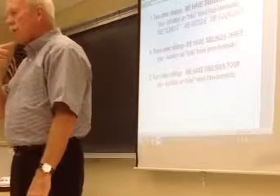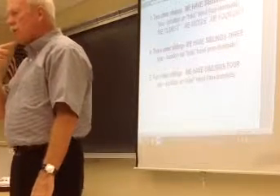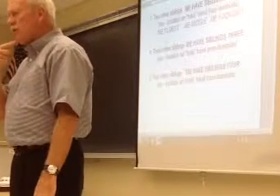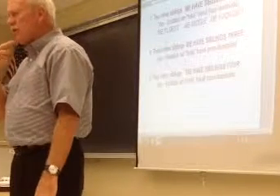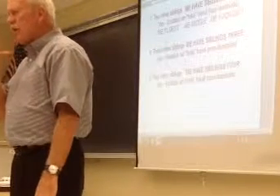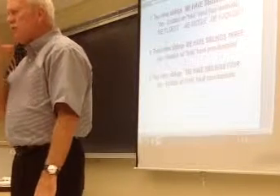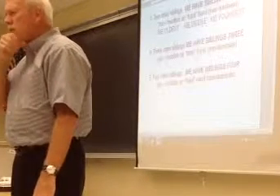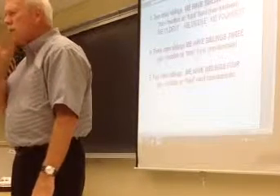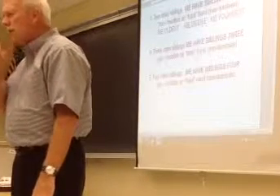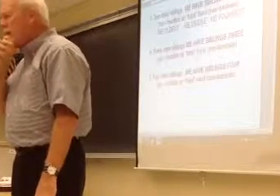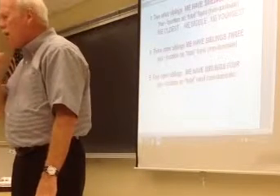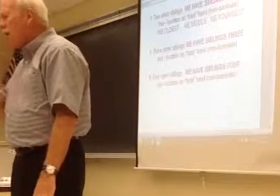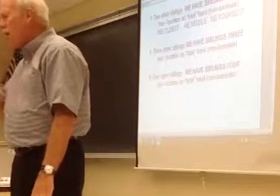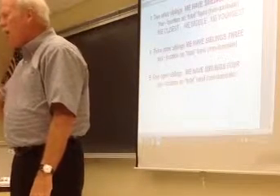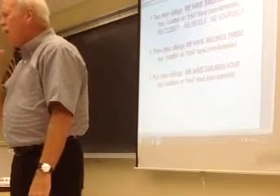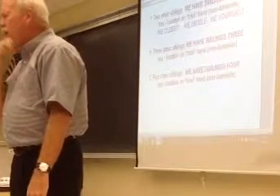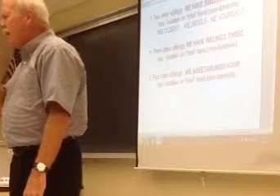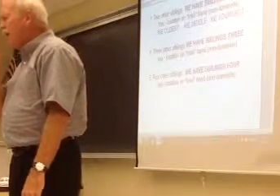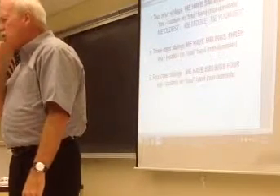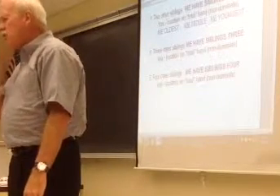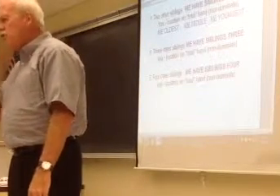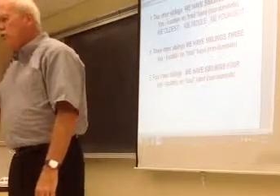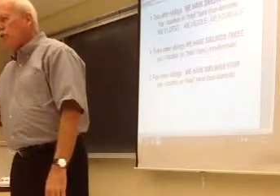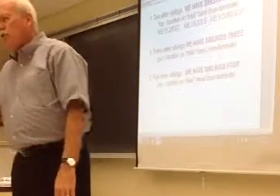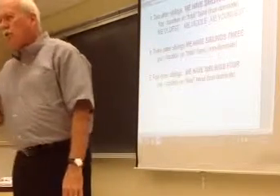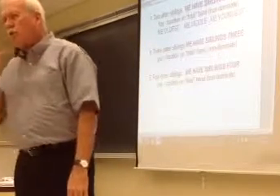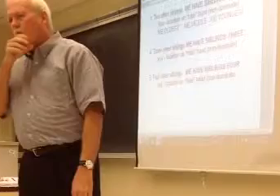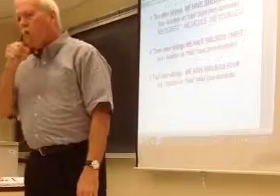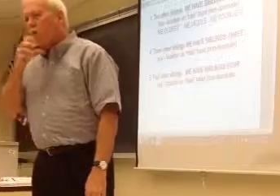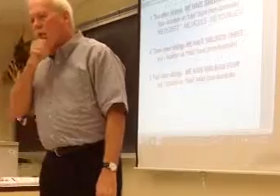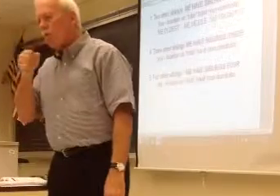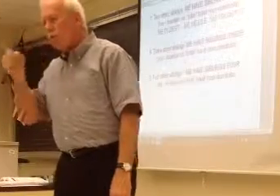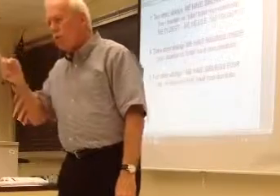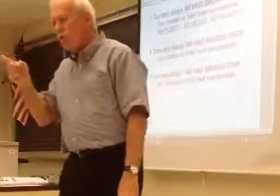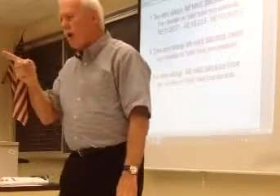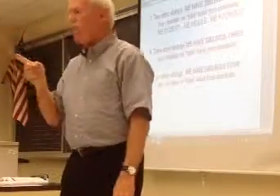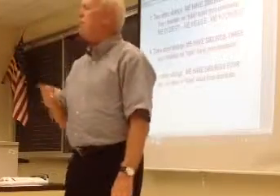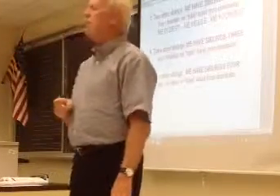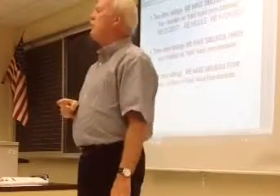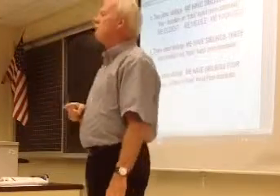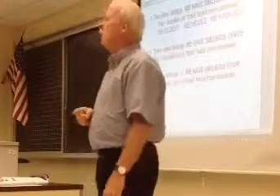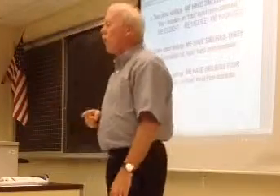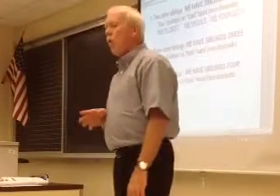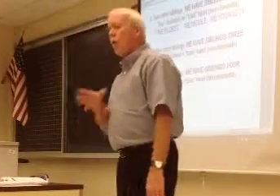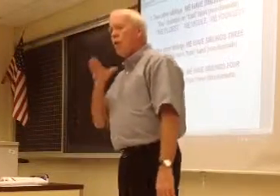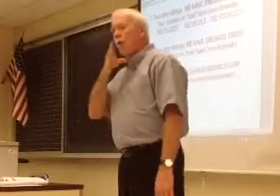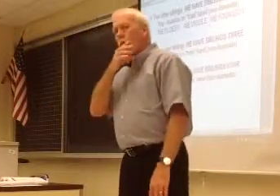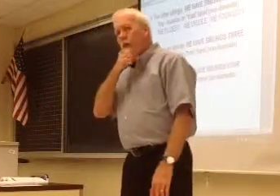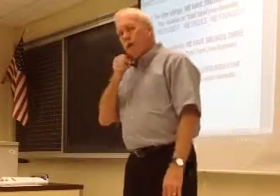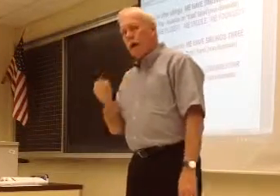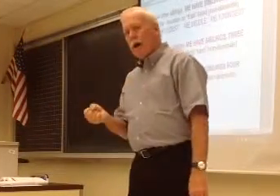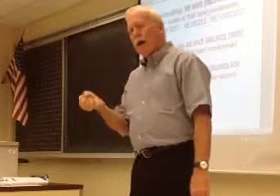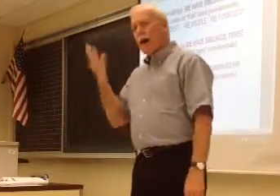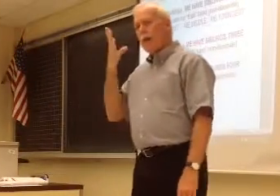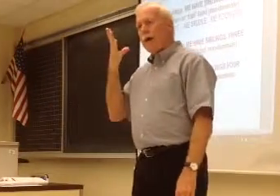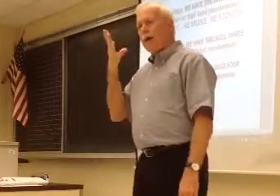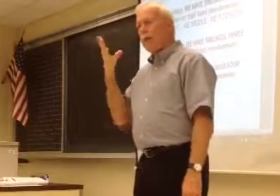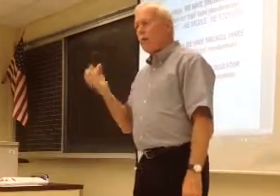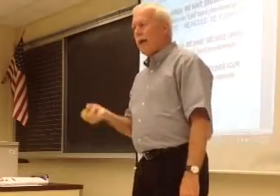WH face. Age you, or old you. How old are you? Or old, how many? One-handed,